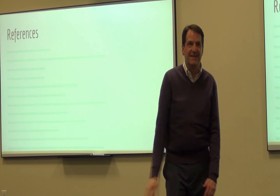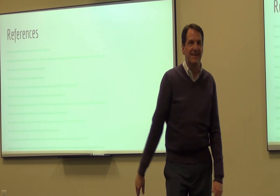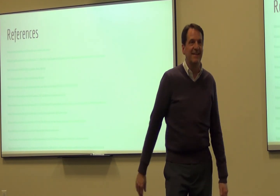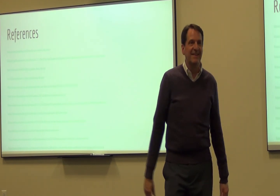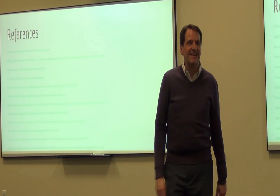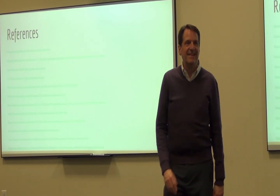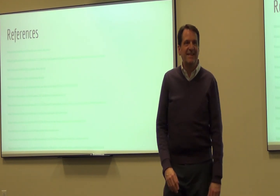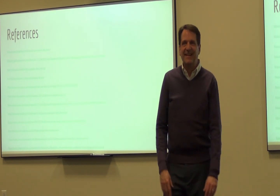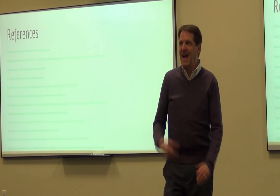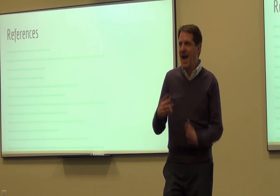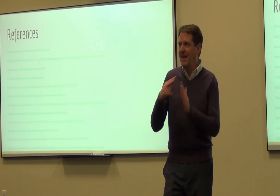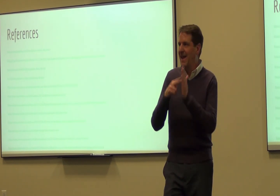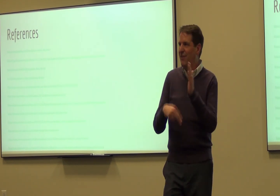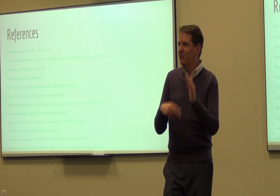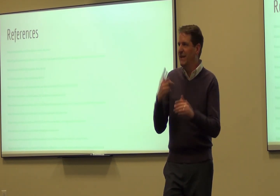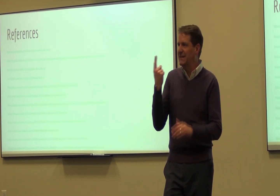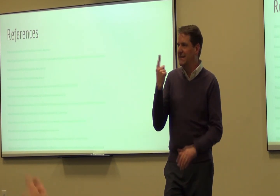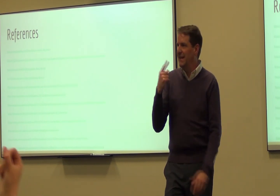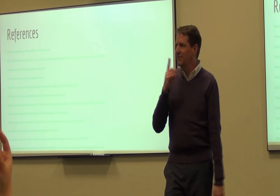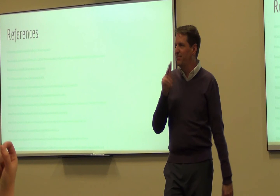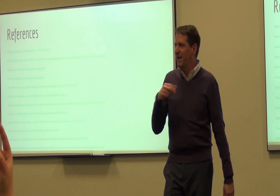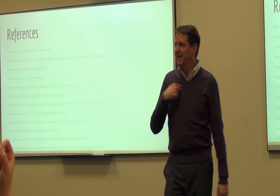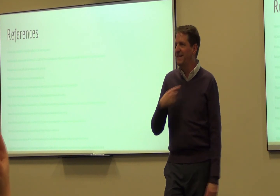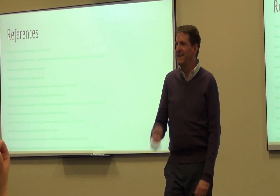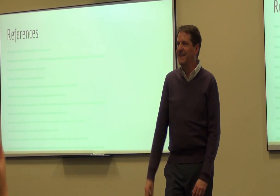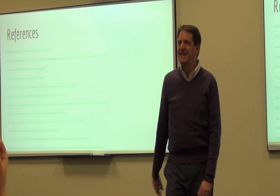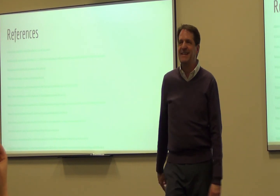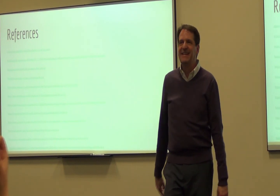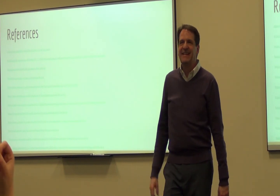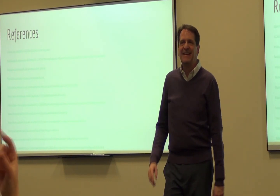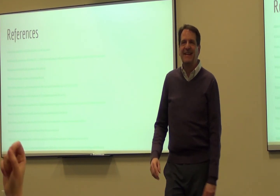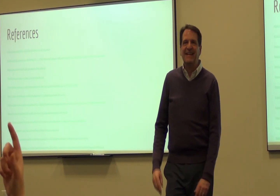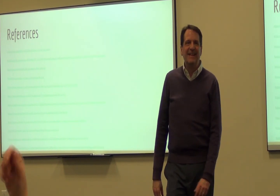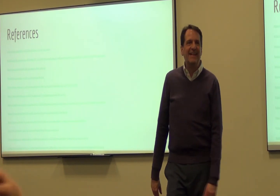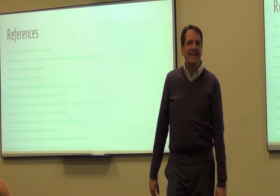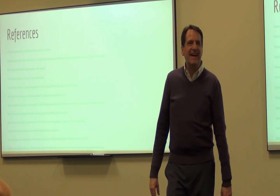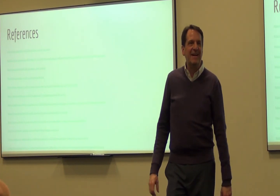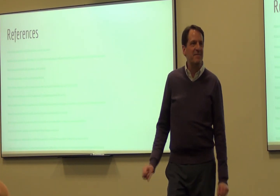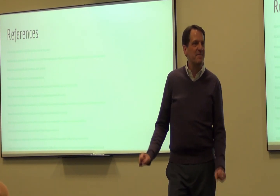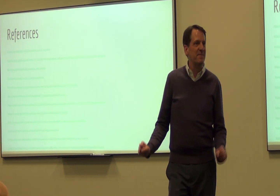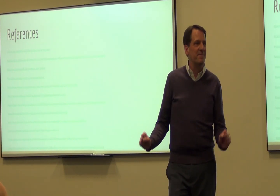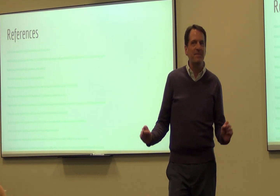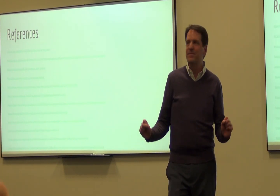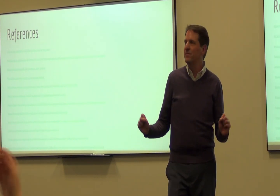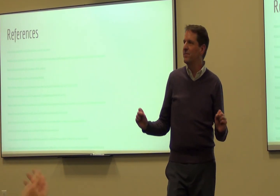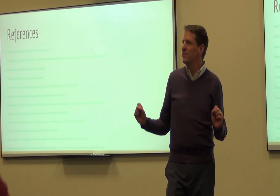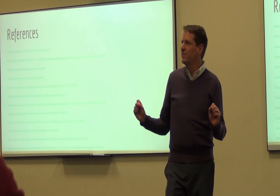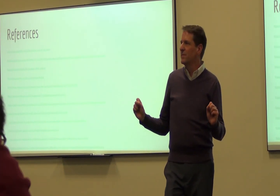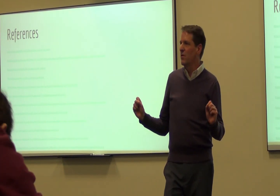please make sure it's double spaced. I can't read single spaced papers.